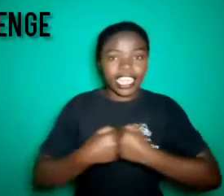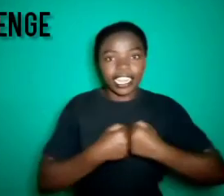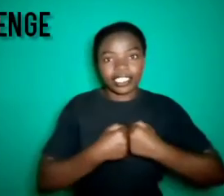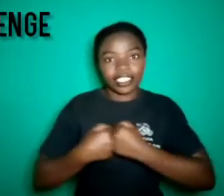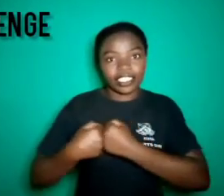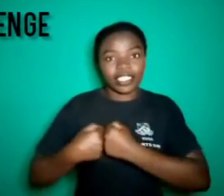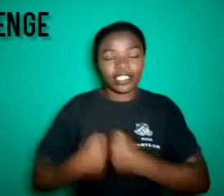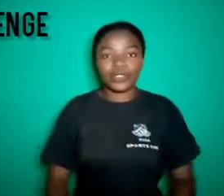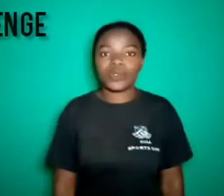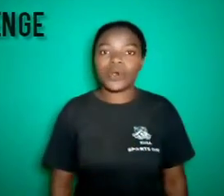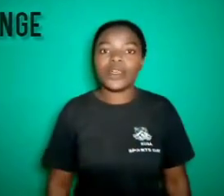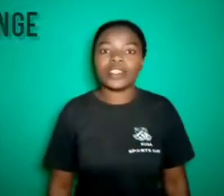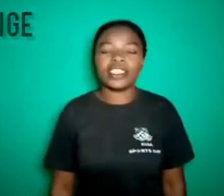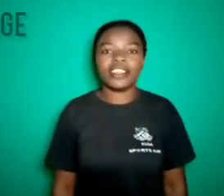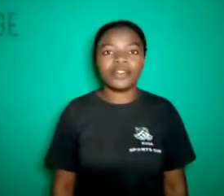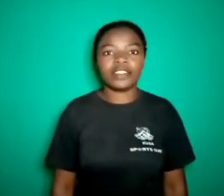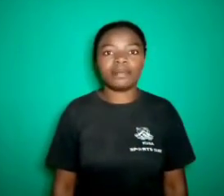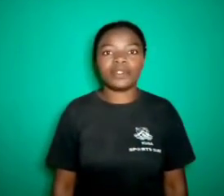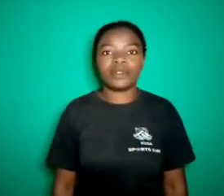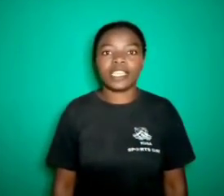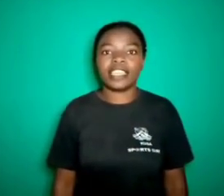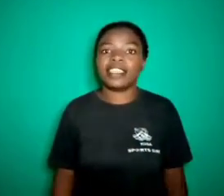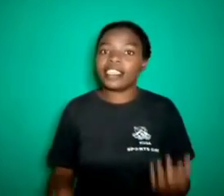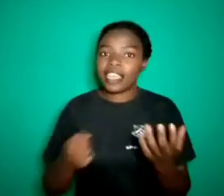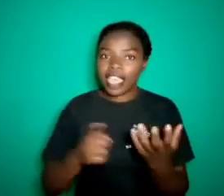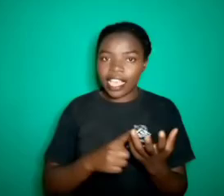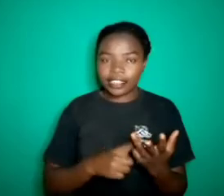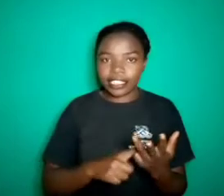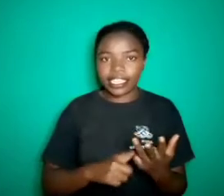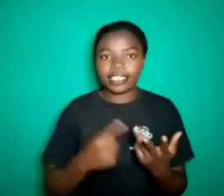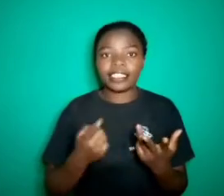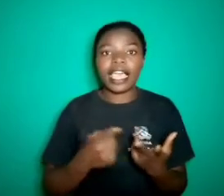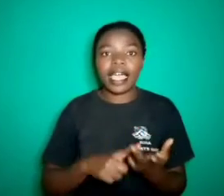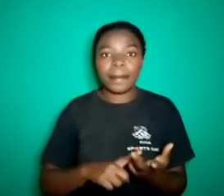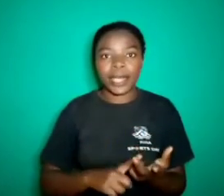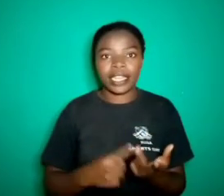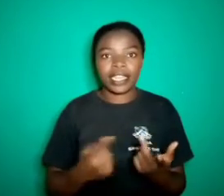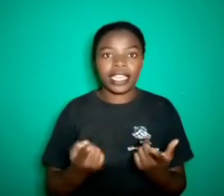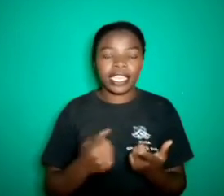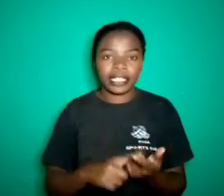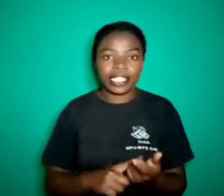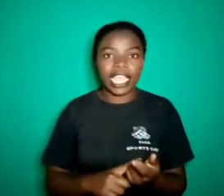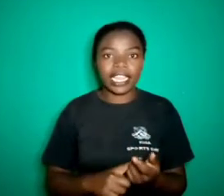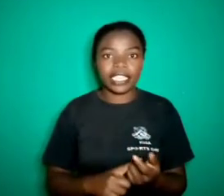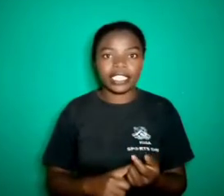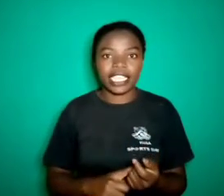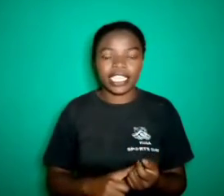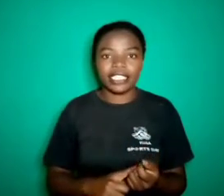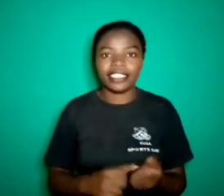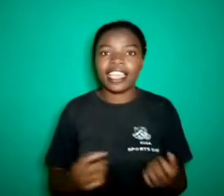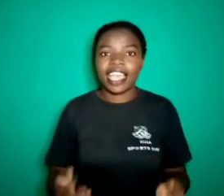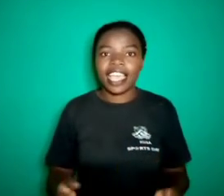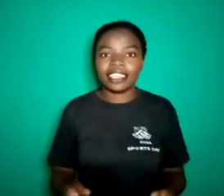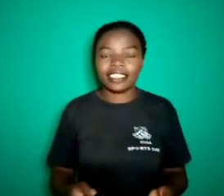challenge. So the difference between accident, happen, and challenge is